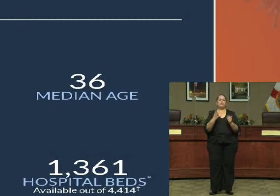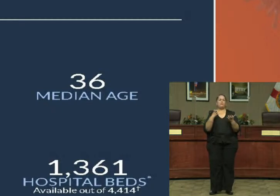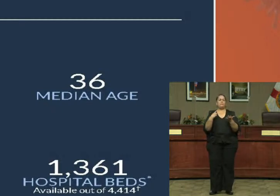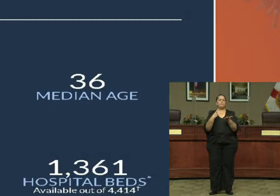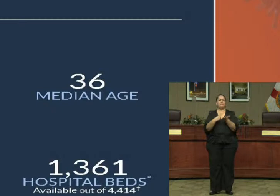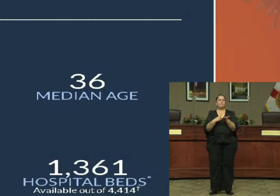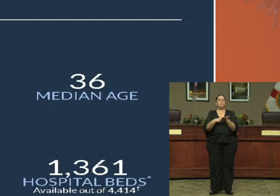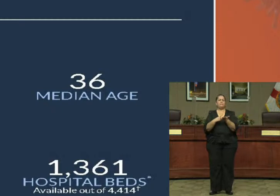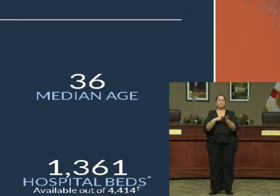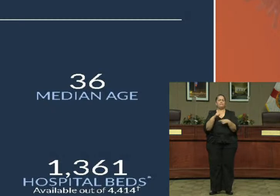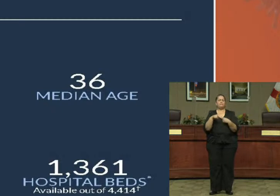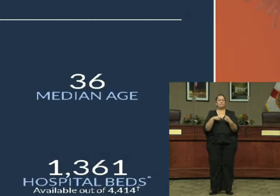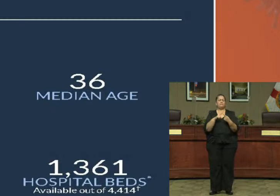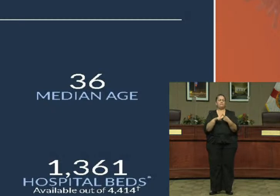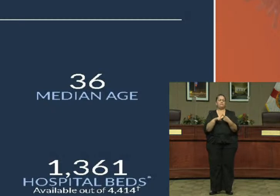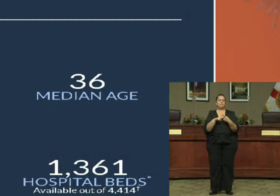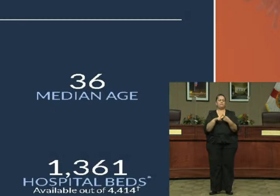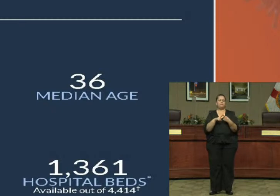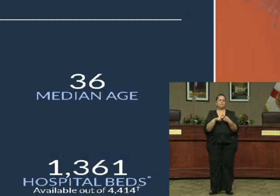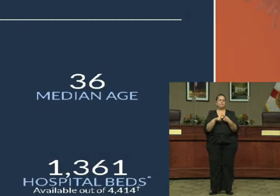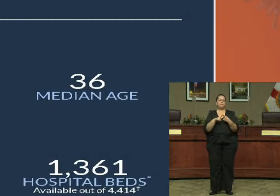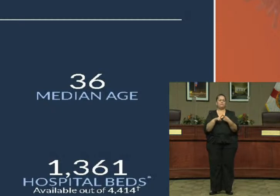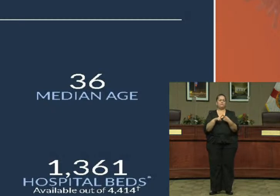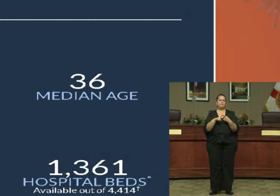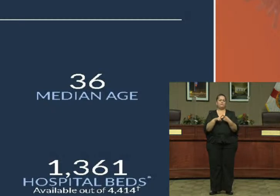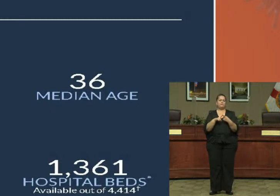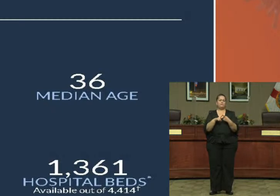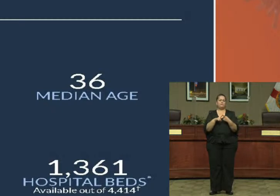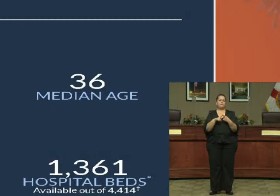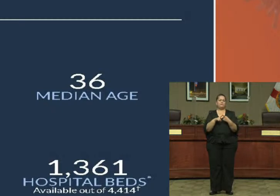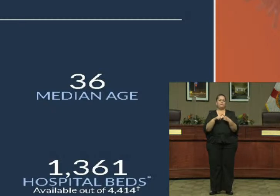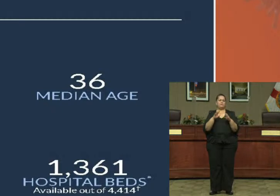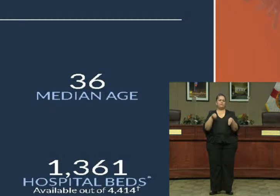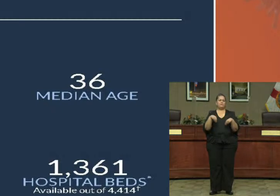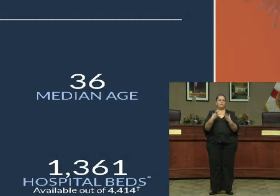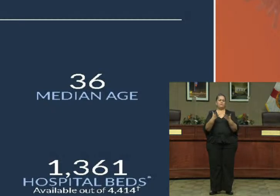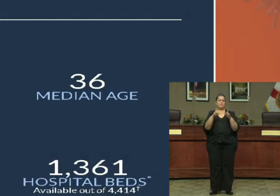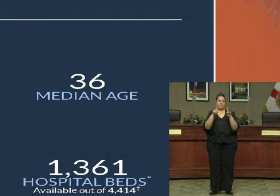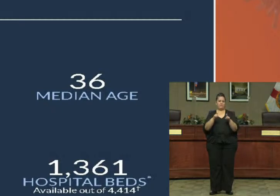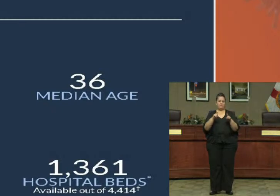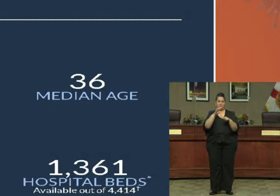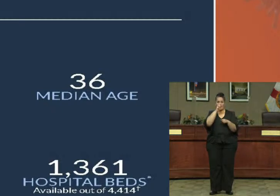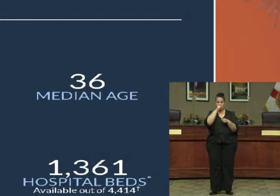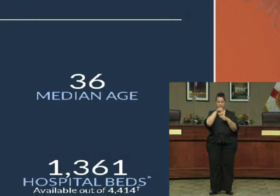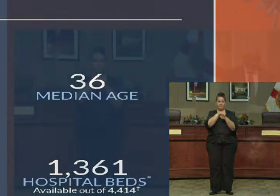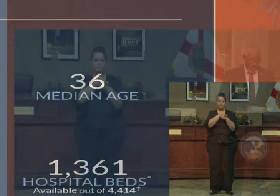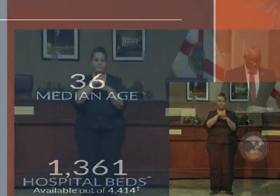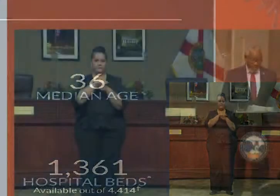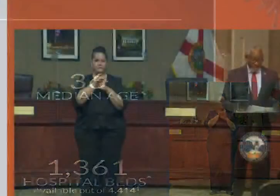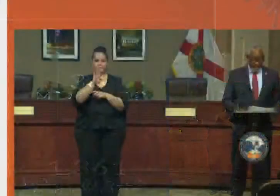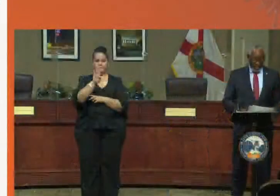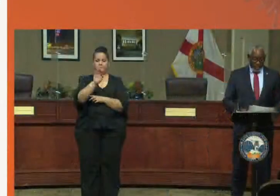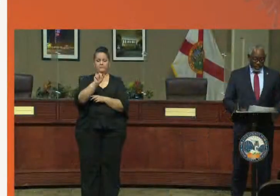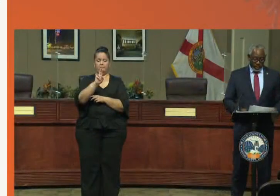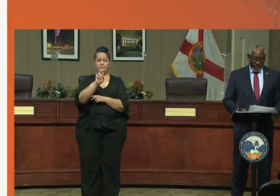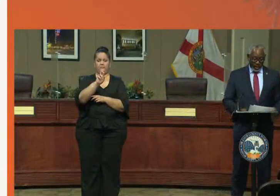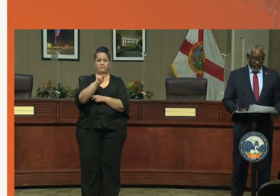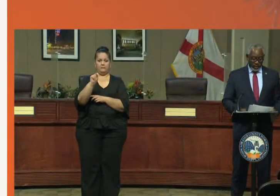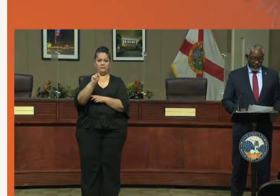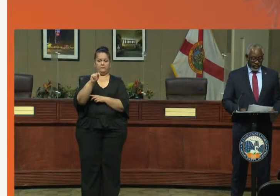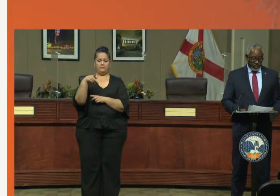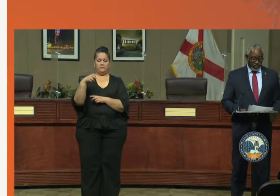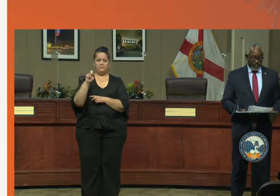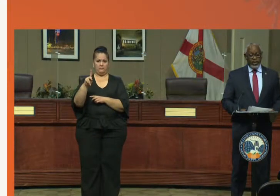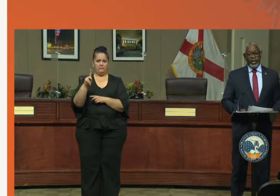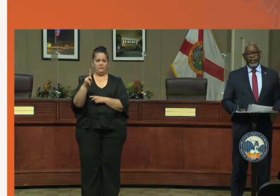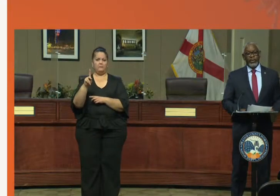the continuation of offering testing here within Orange County. At Barnett Park, Orange County Health